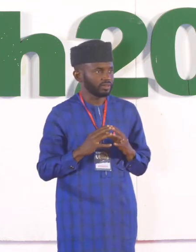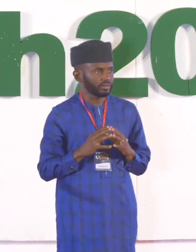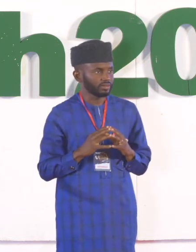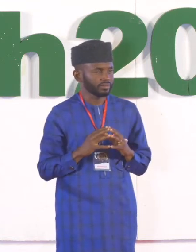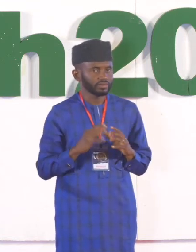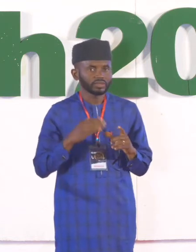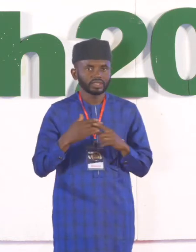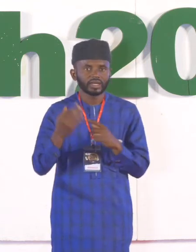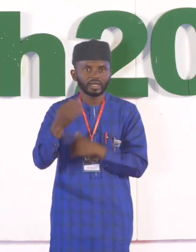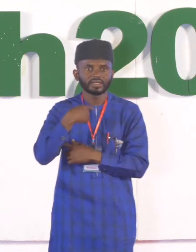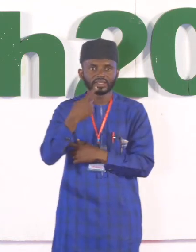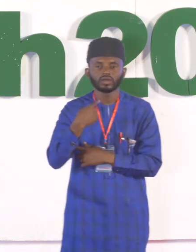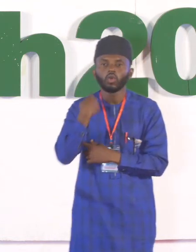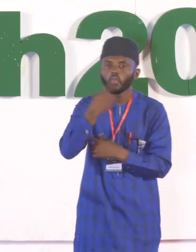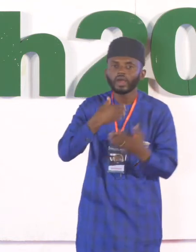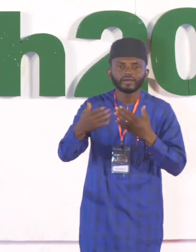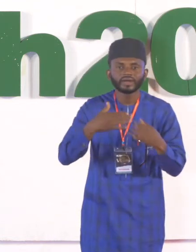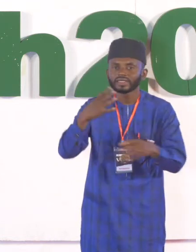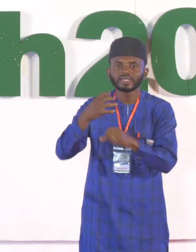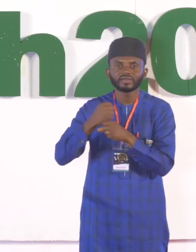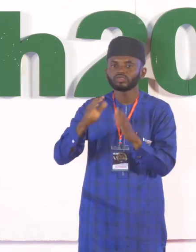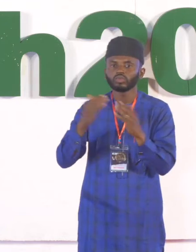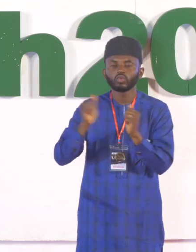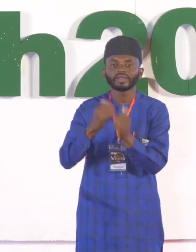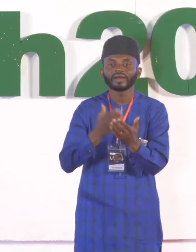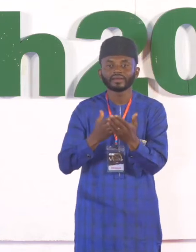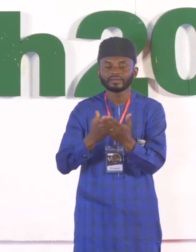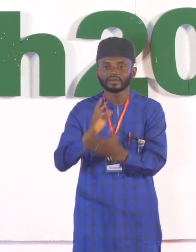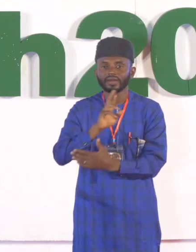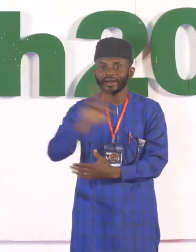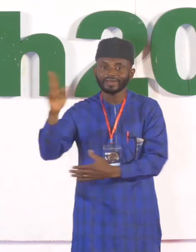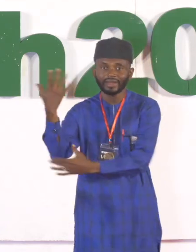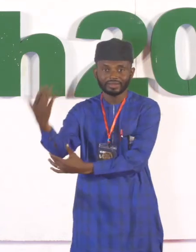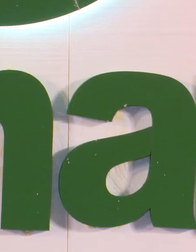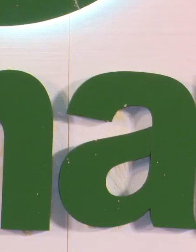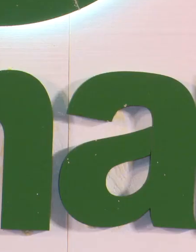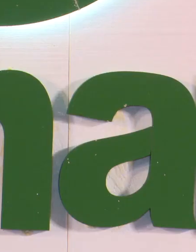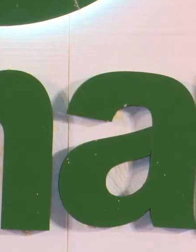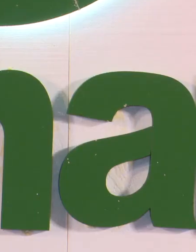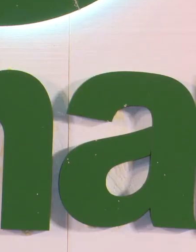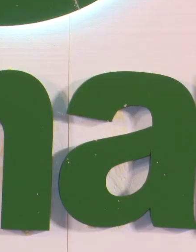Then Allah say, whoever receives his book with the right hand, his hisab will be very lightened.